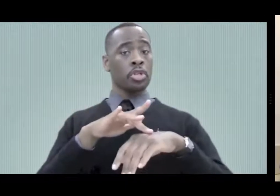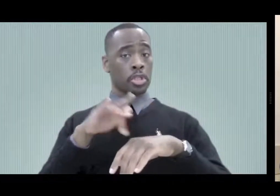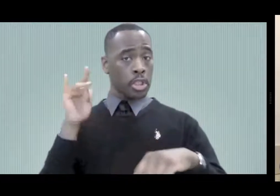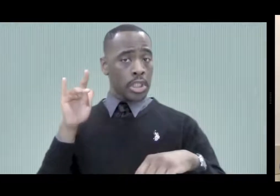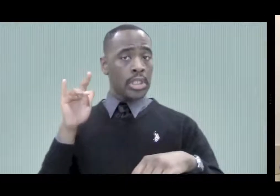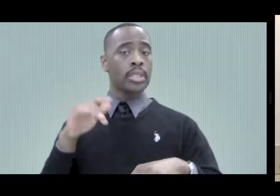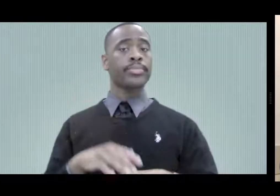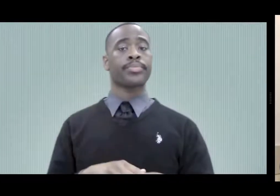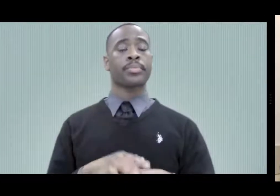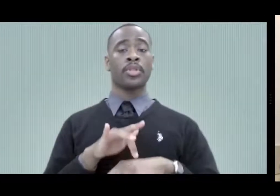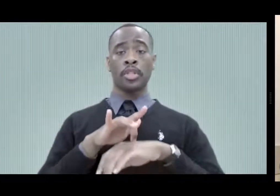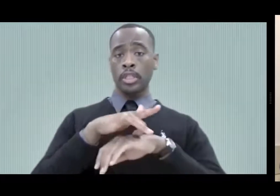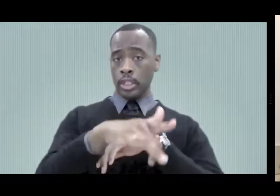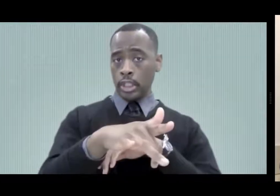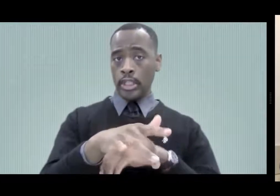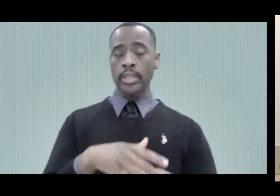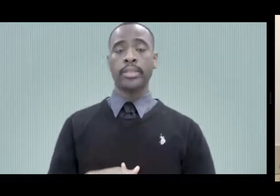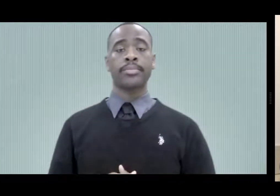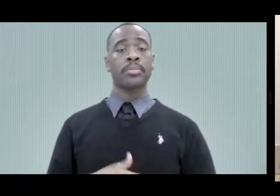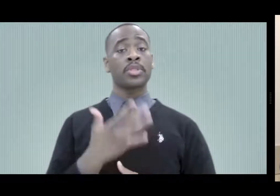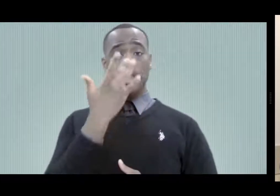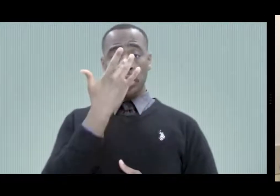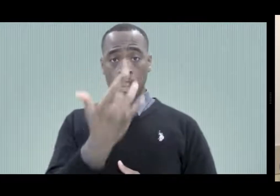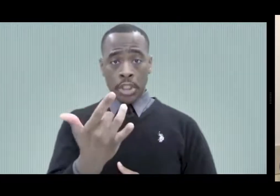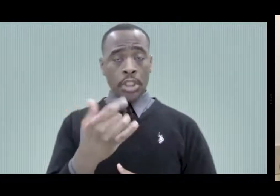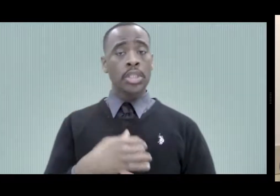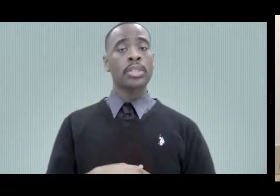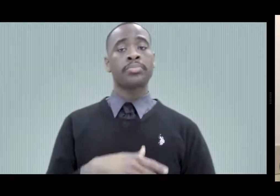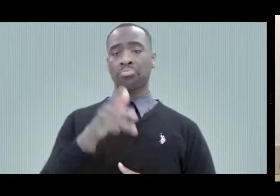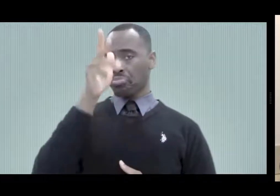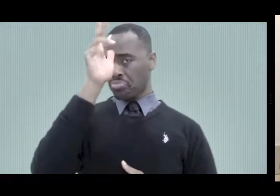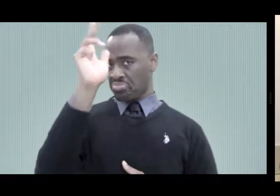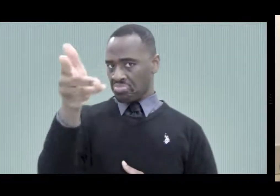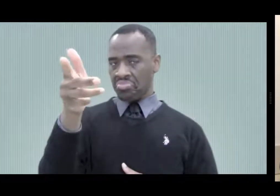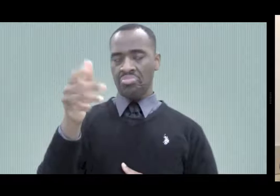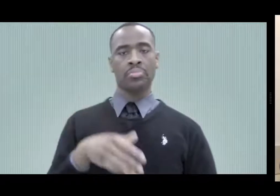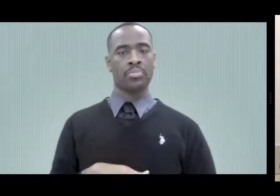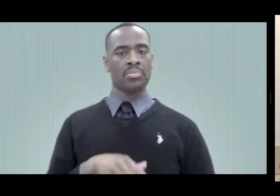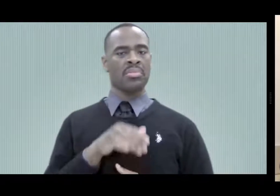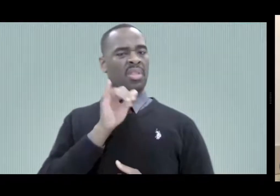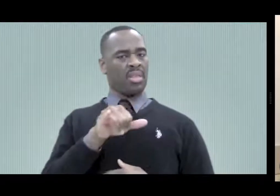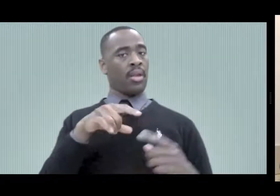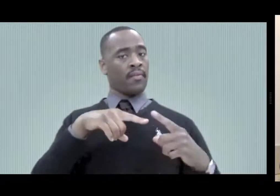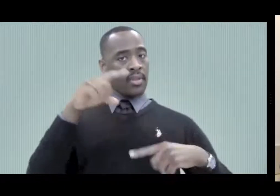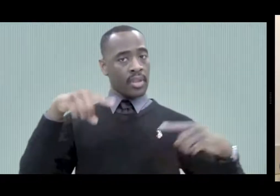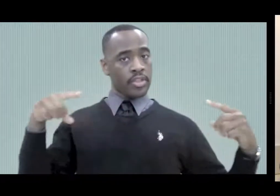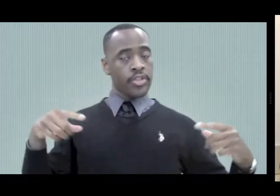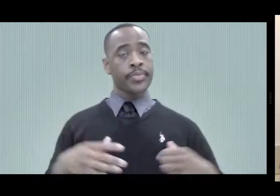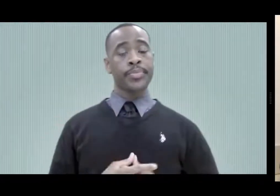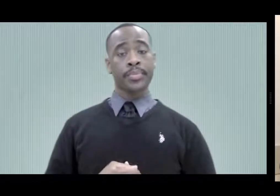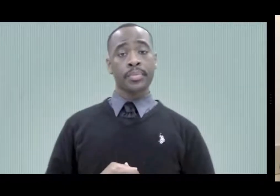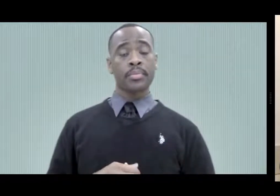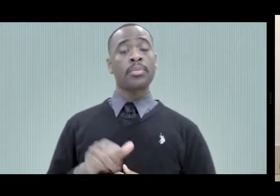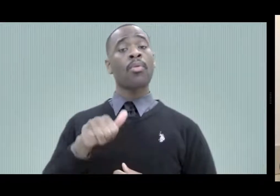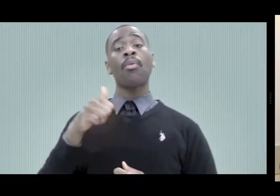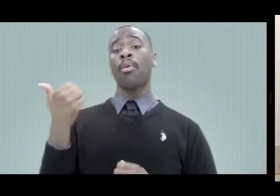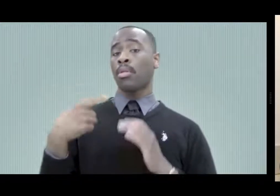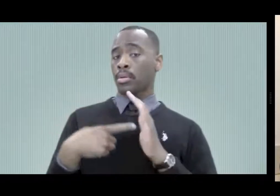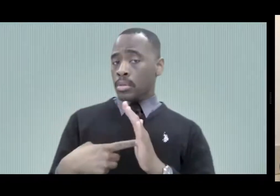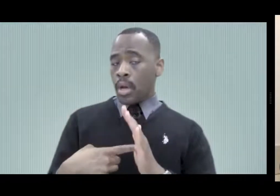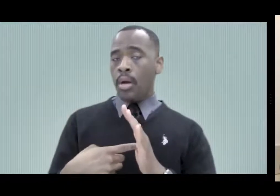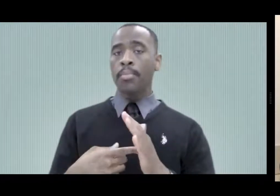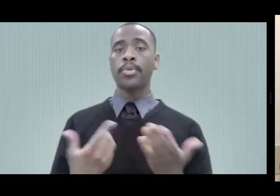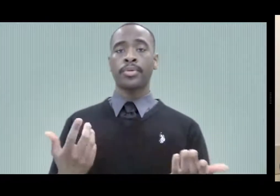So take, for example, the concept early. These are all the different signs that convey that same